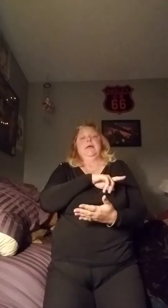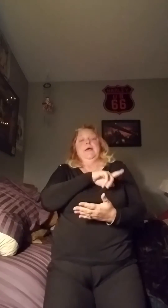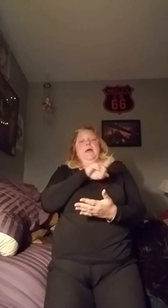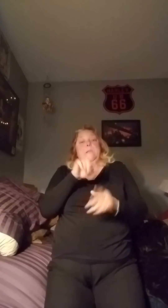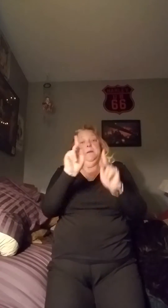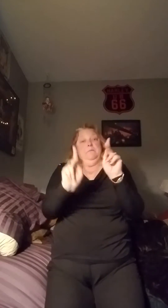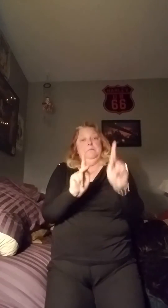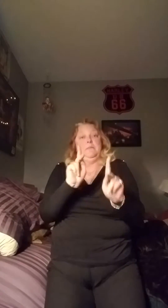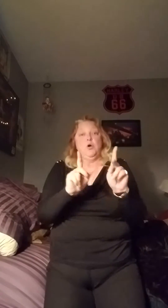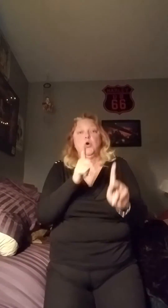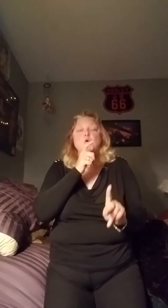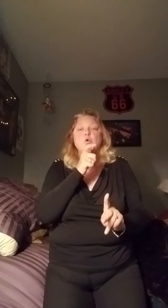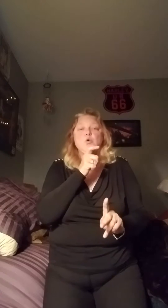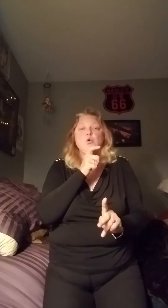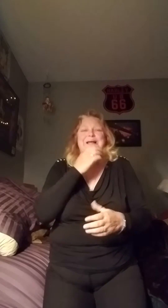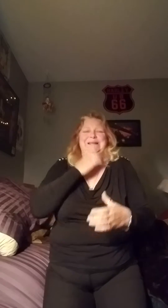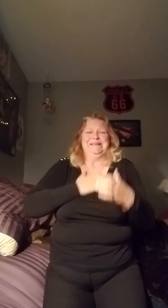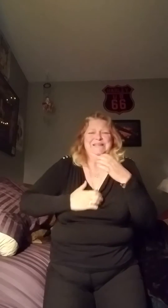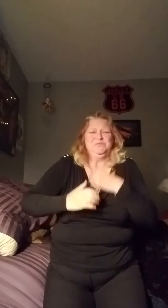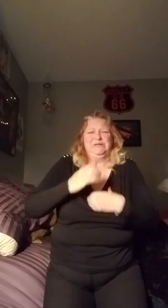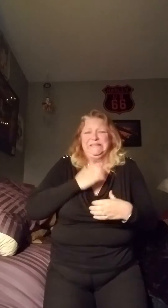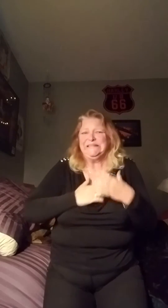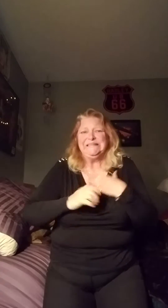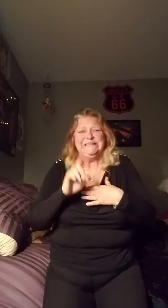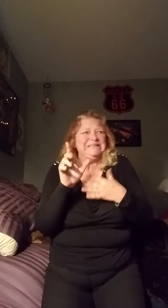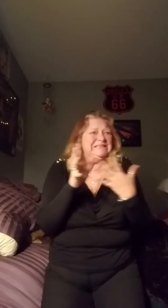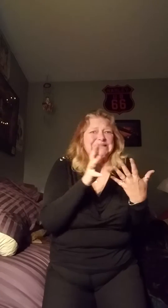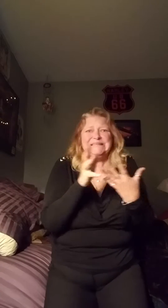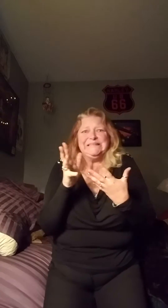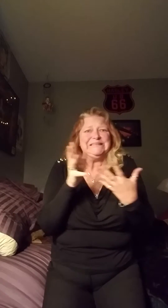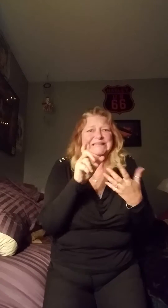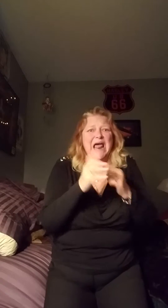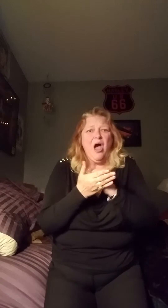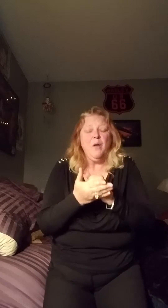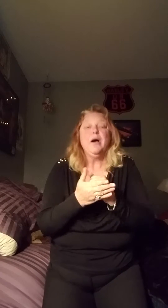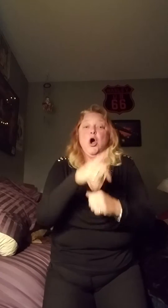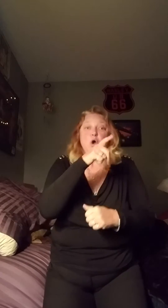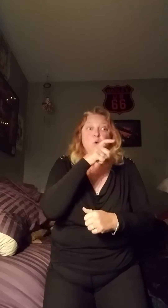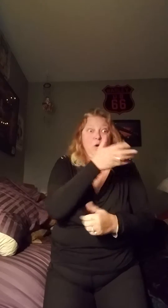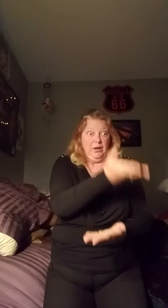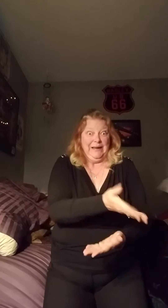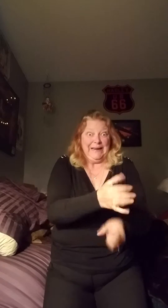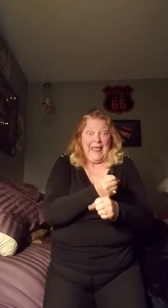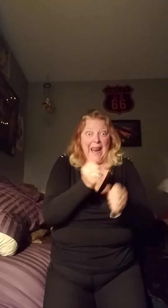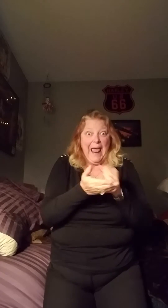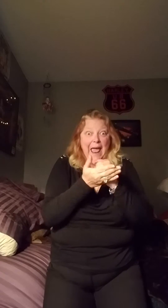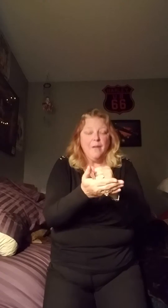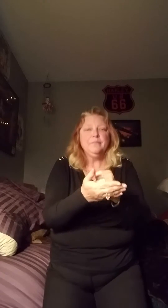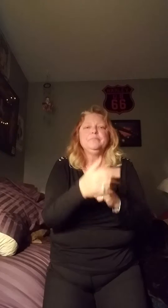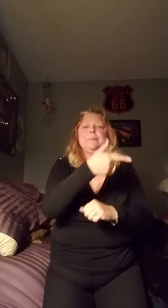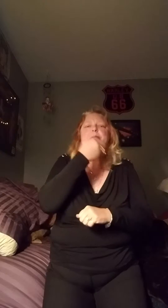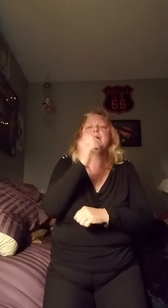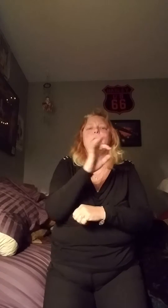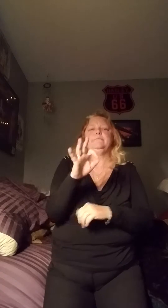people who are in desperate straits, who seek out help. Those who get help are likely to be better off than those that don't get